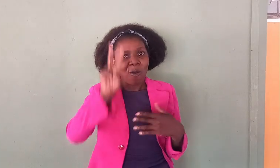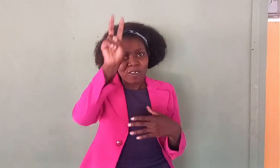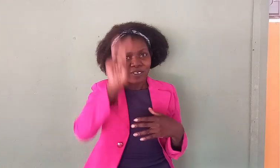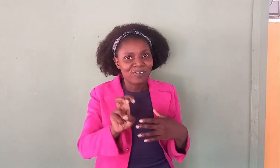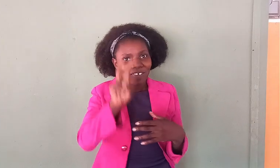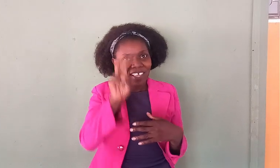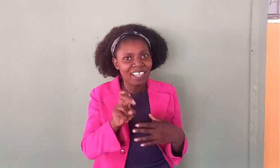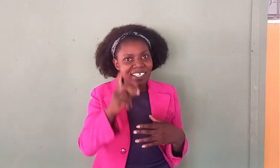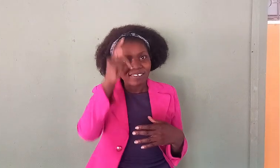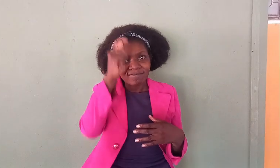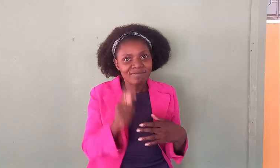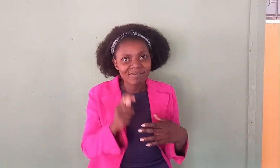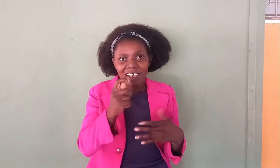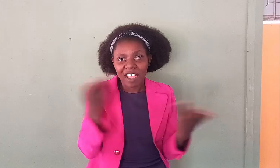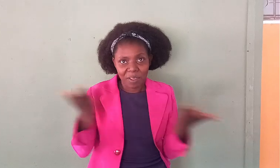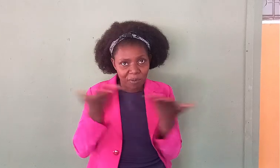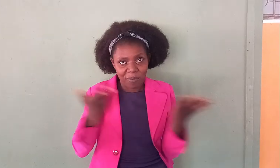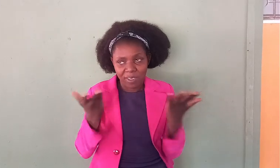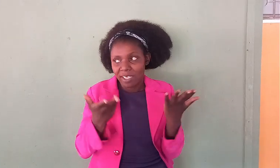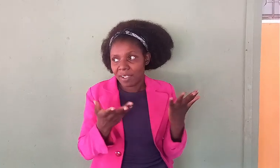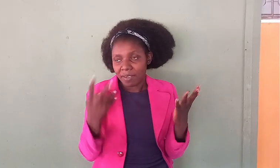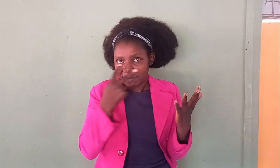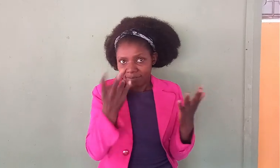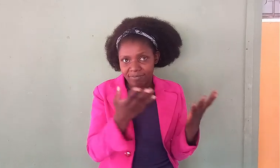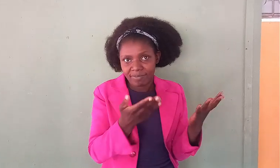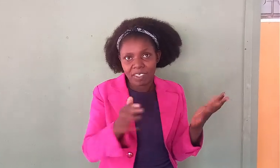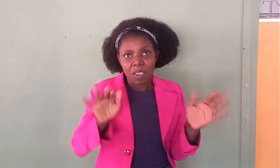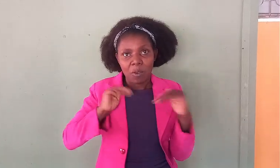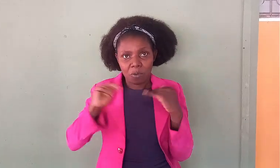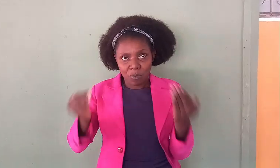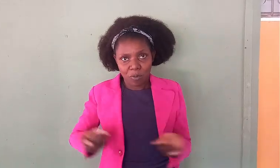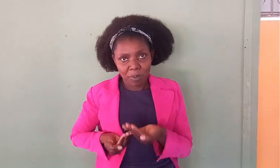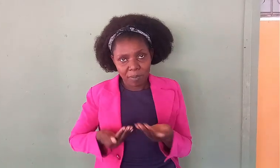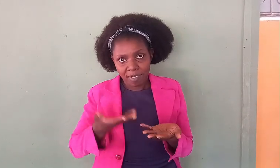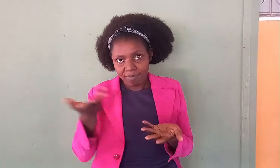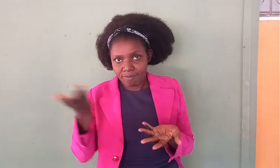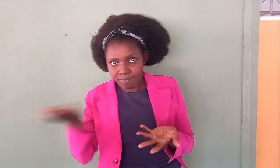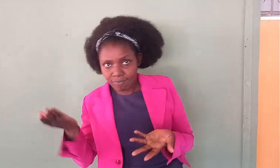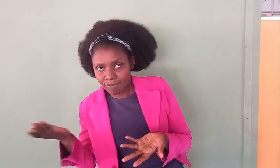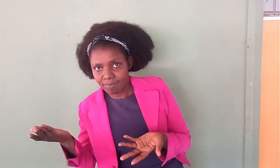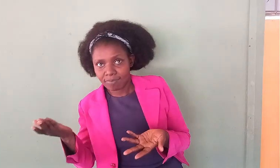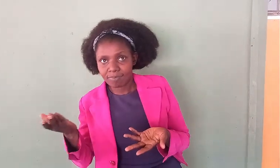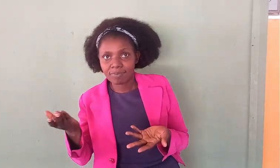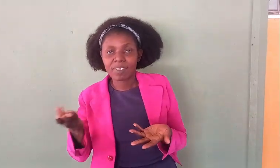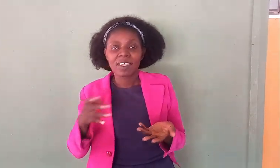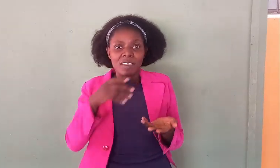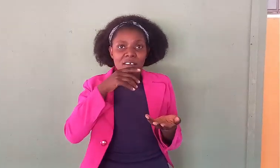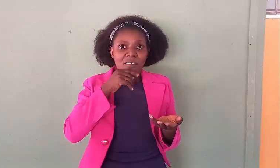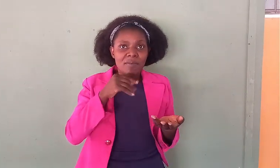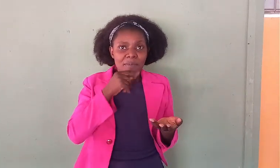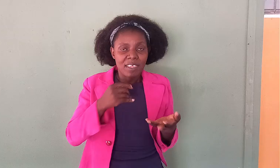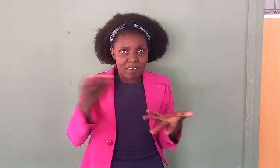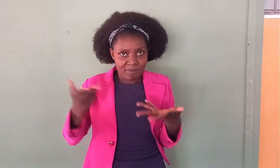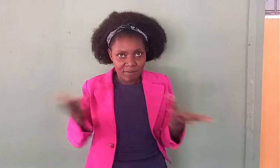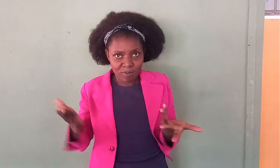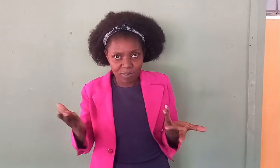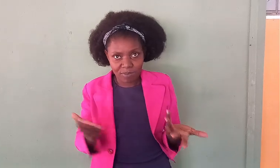It's a very beautiful place. Now let me show you where the toilets are. That is the sign